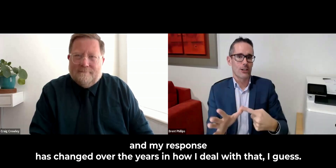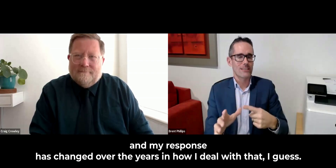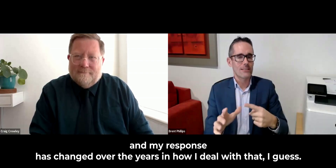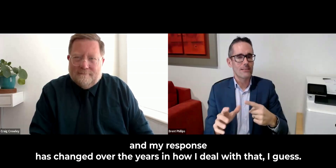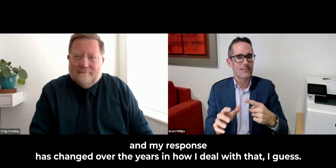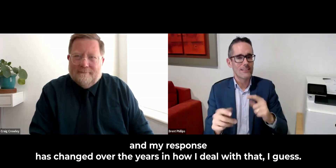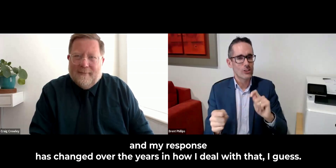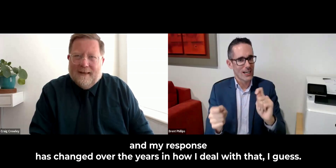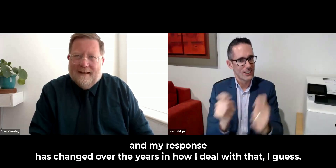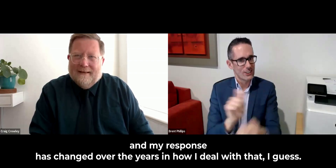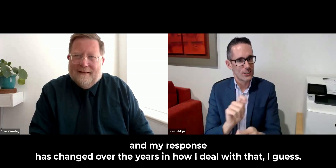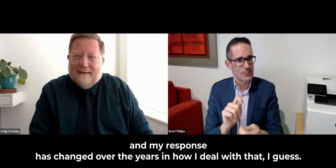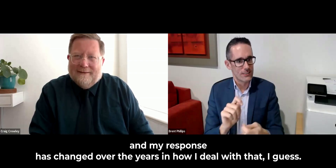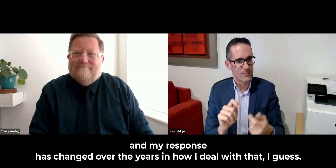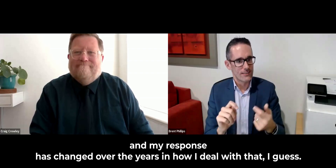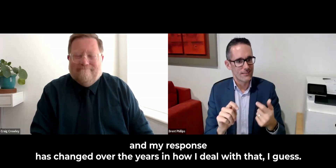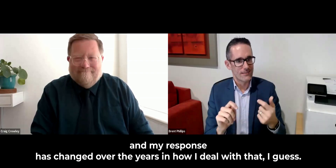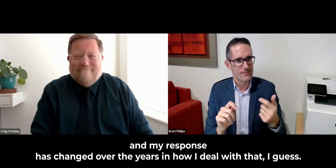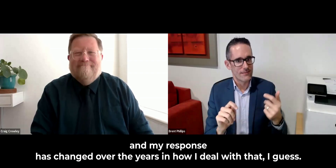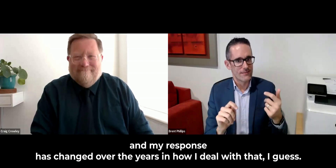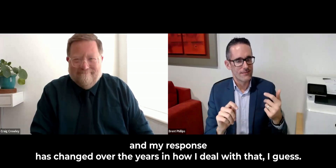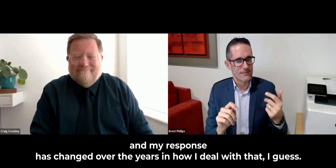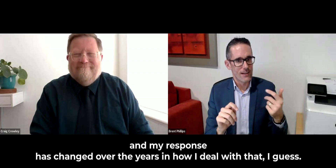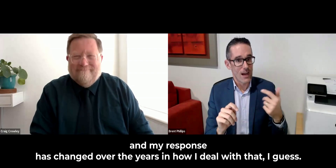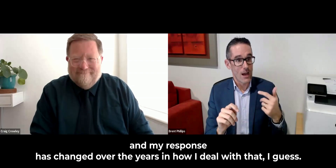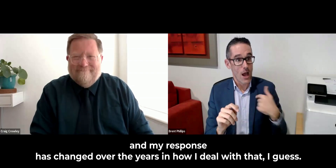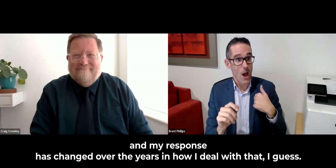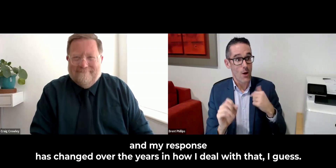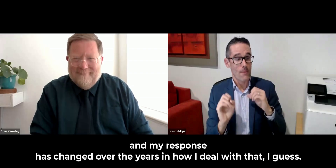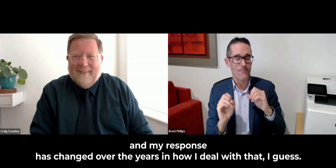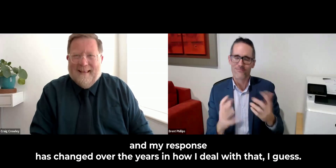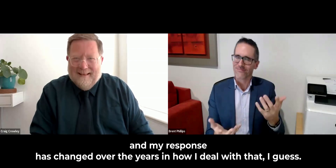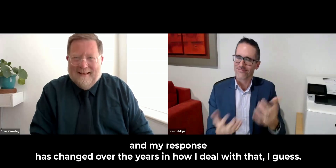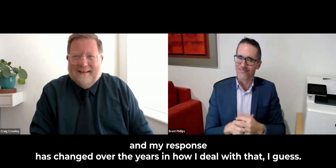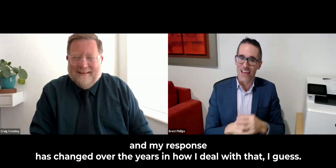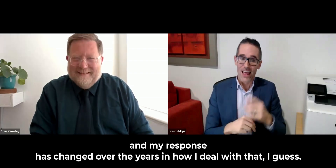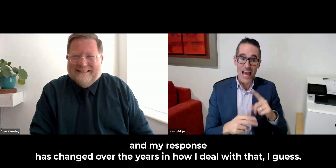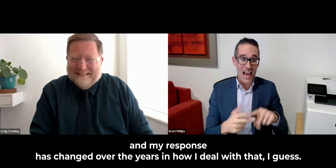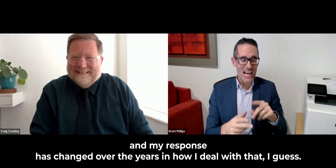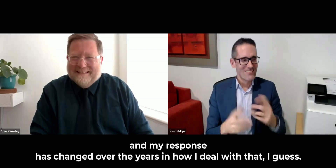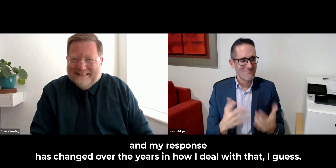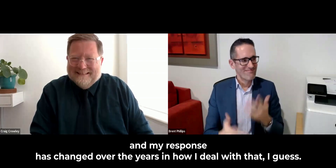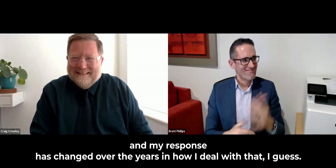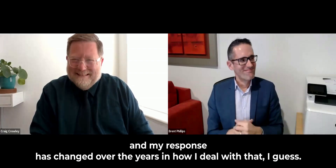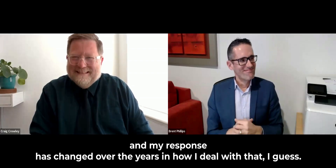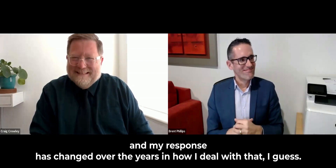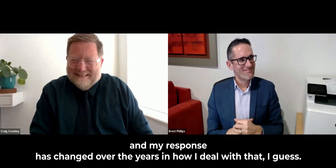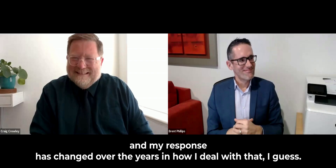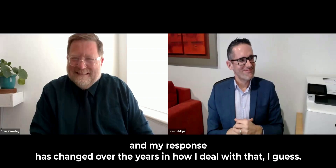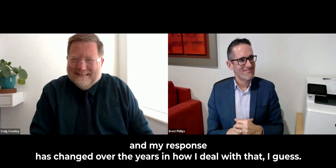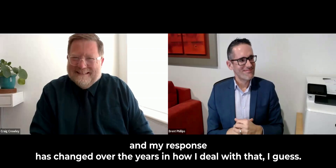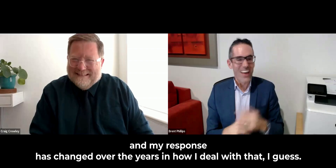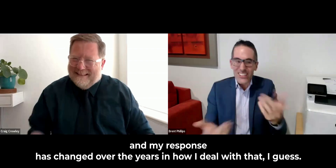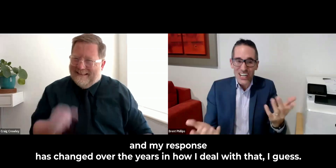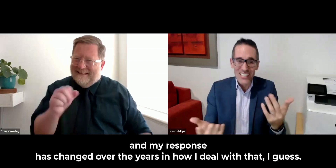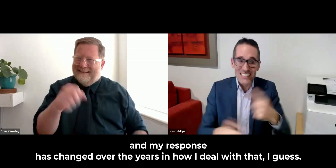and my response has changed over the years in how I deal with that. I